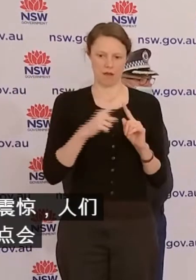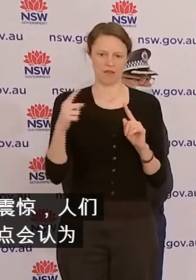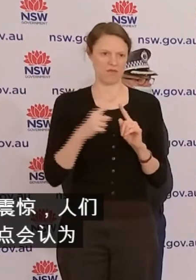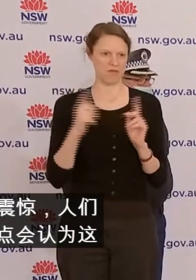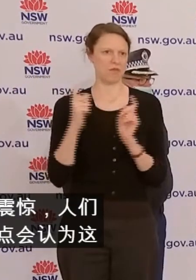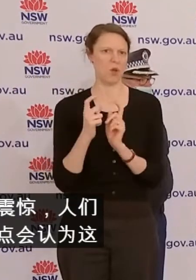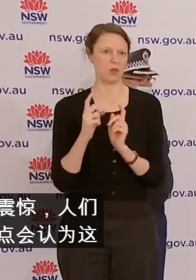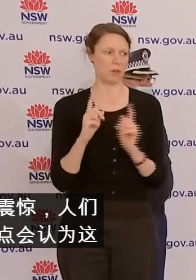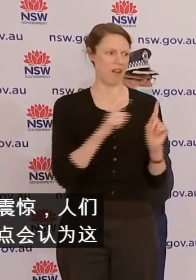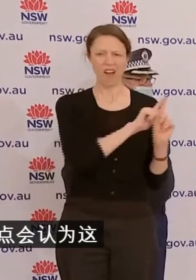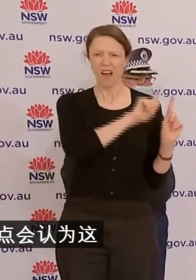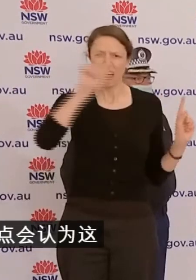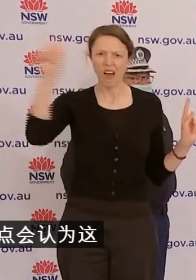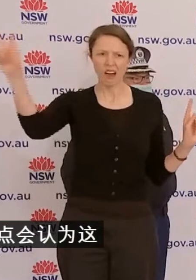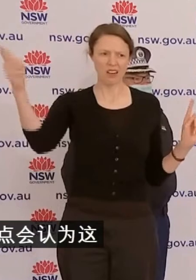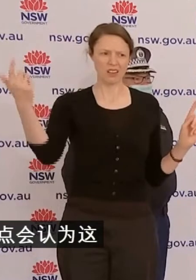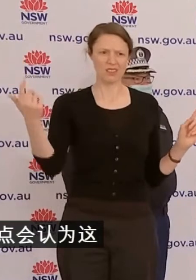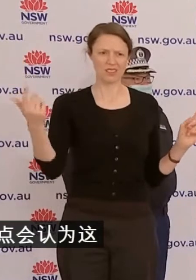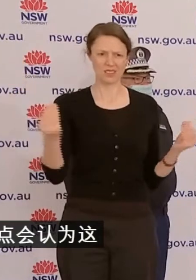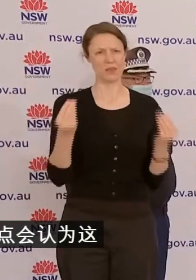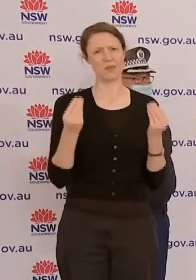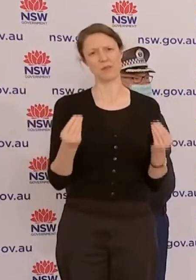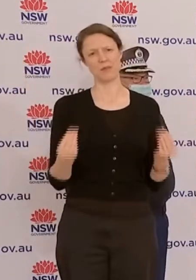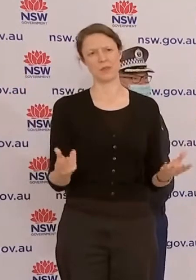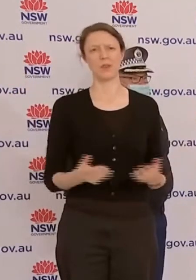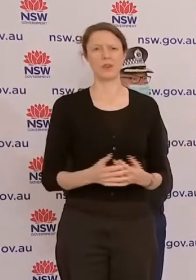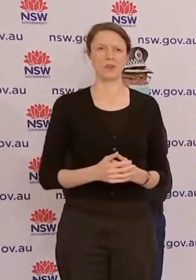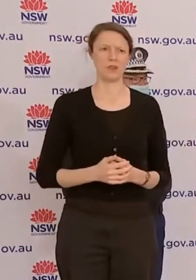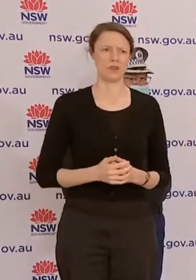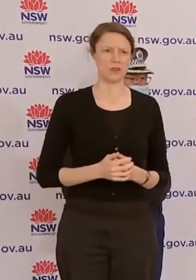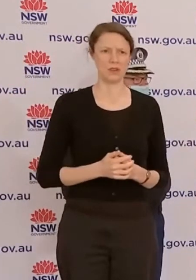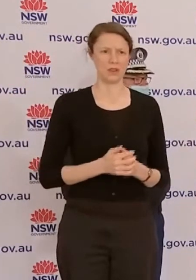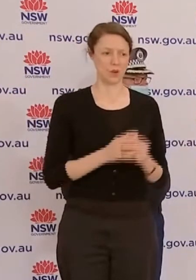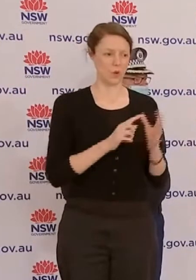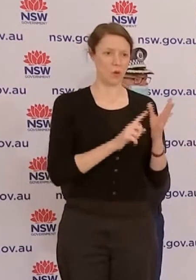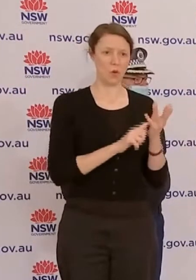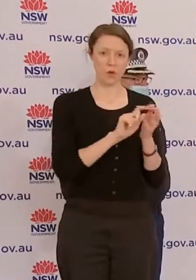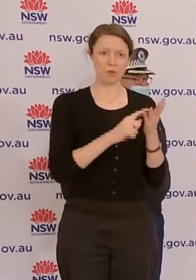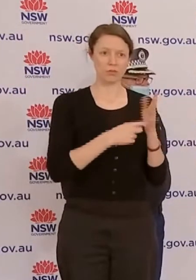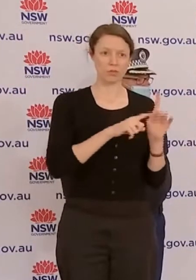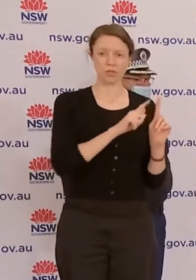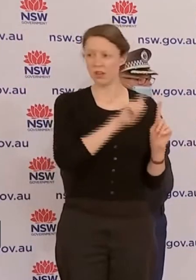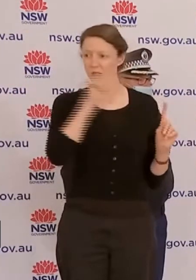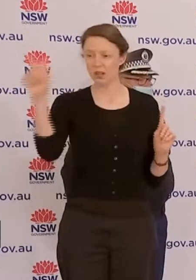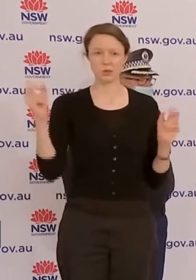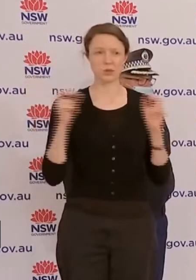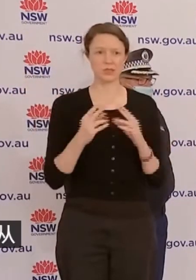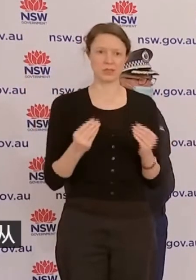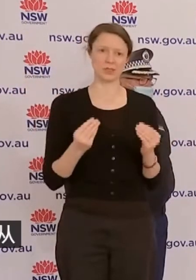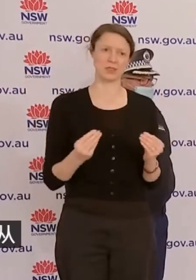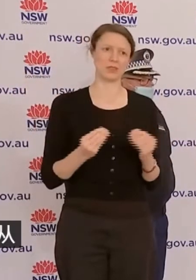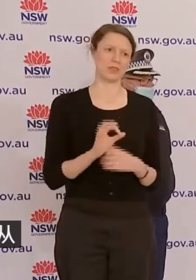this point in time that that's okay. And also it's taking vaccines